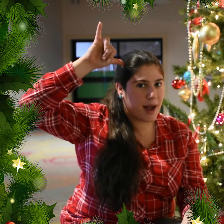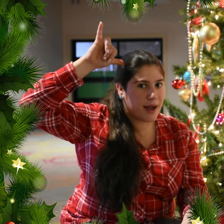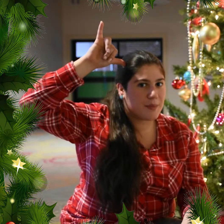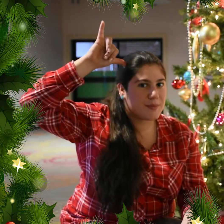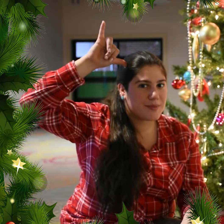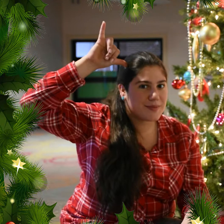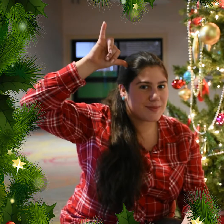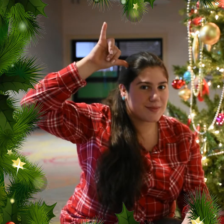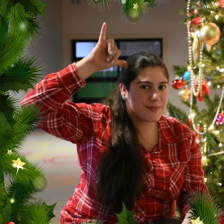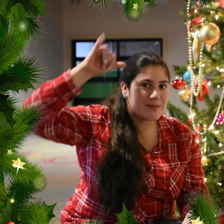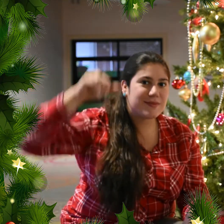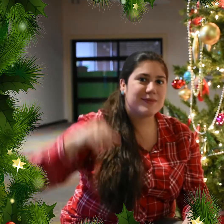Vaca.